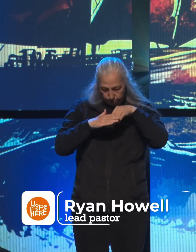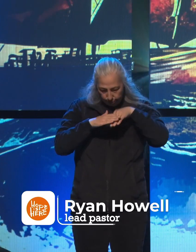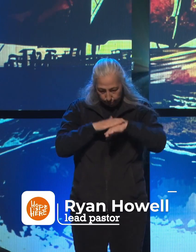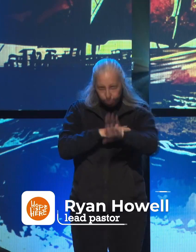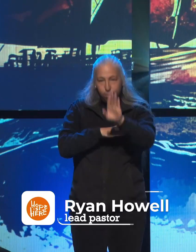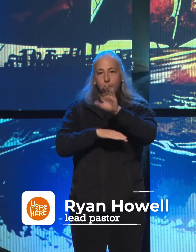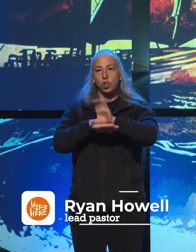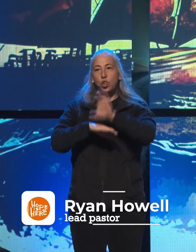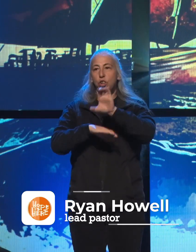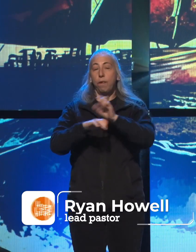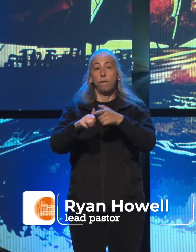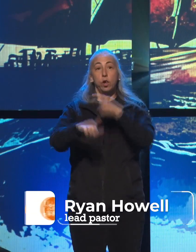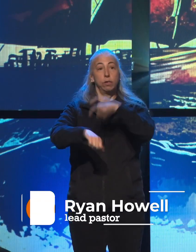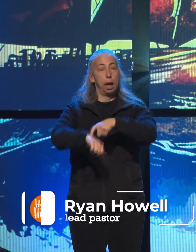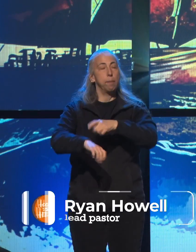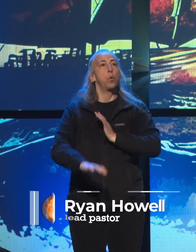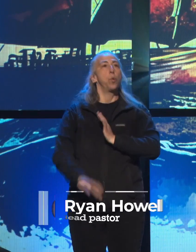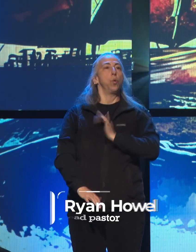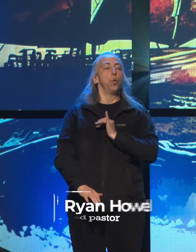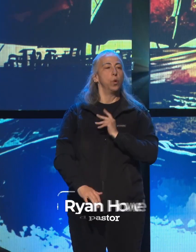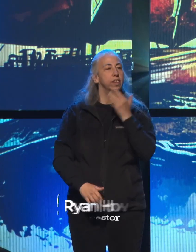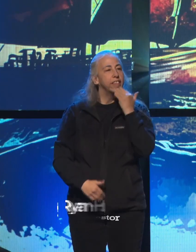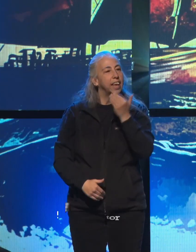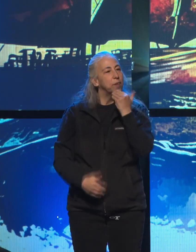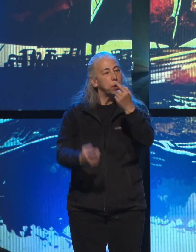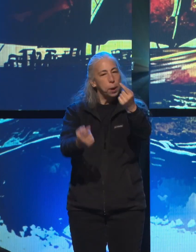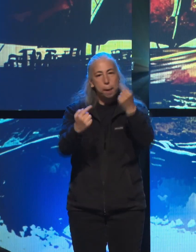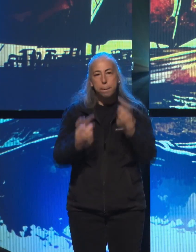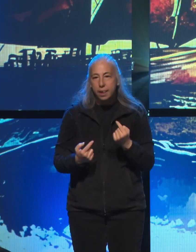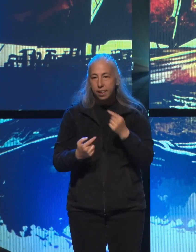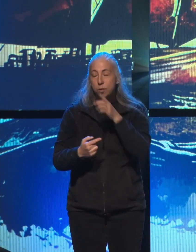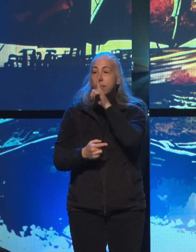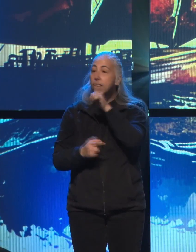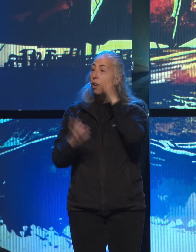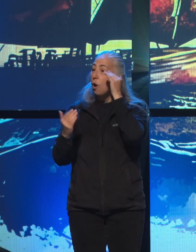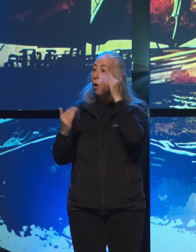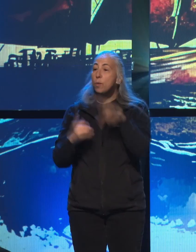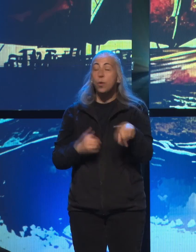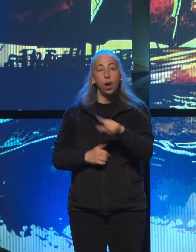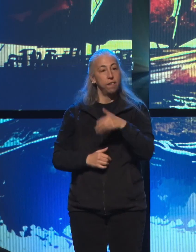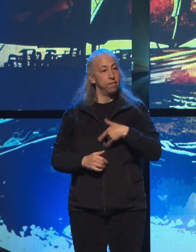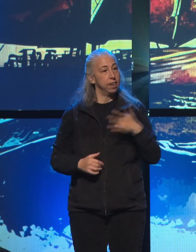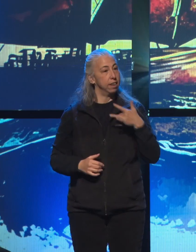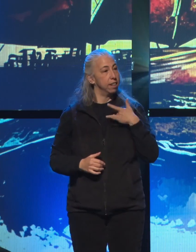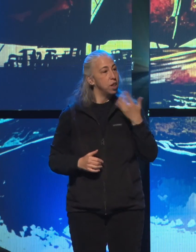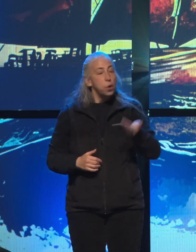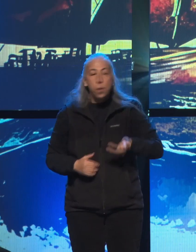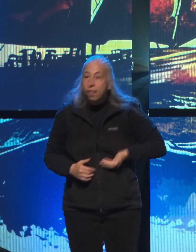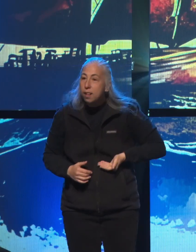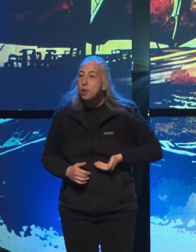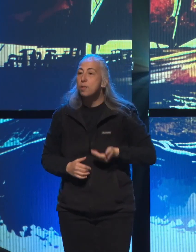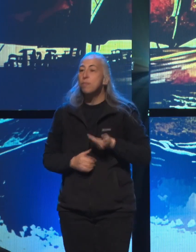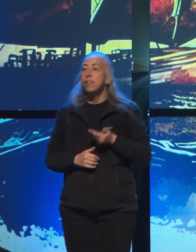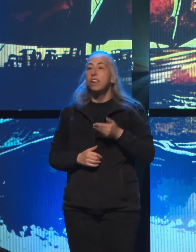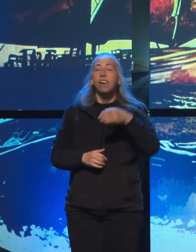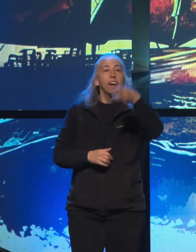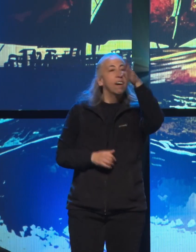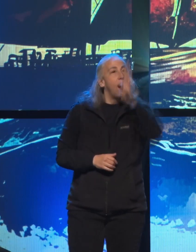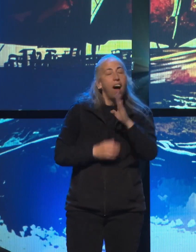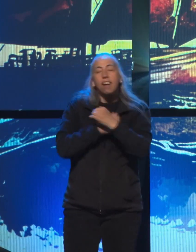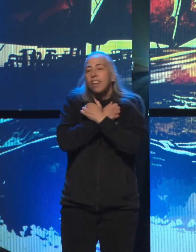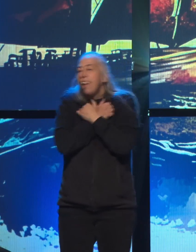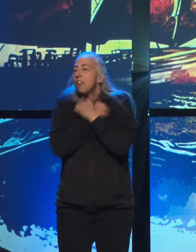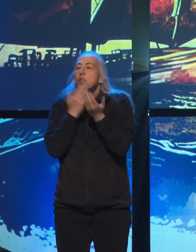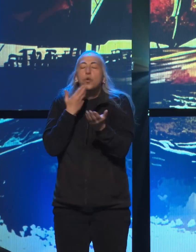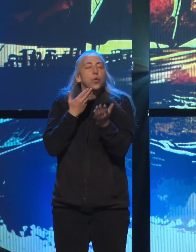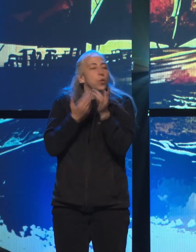church for the first time. So thank you very much for being here. I do hope that you feel welcomed by us, invited by the universe or God or love or